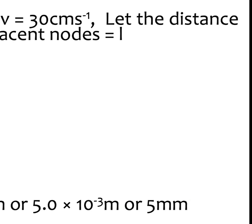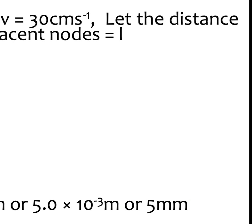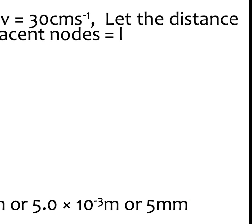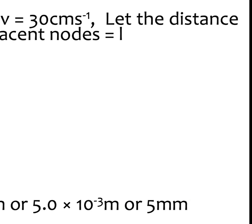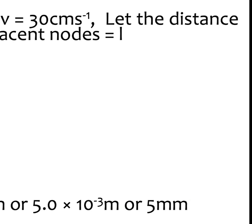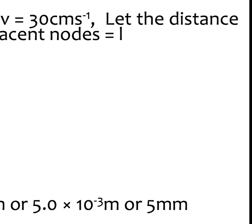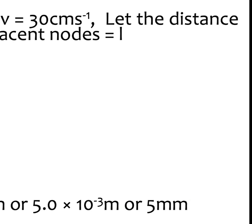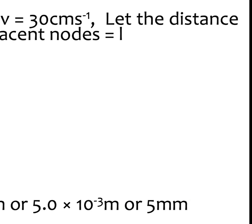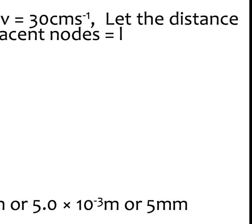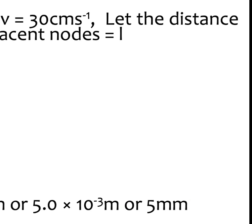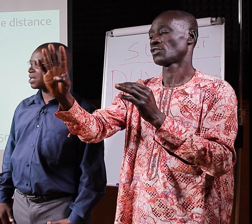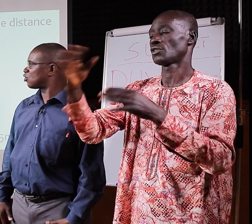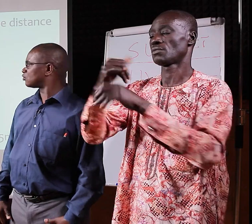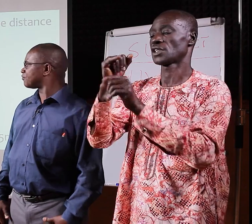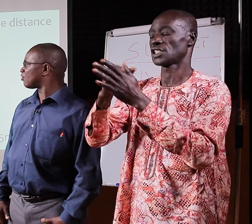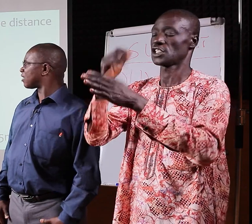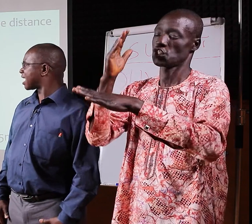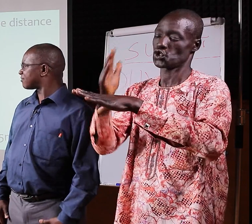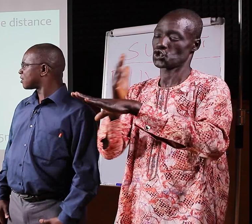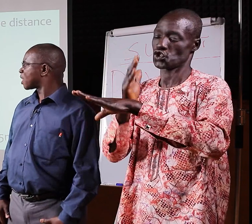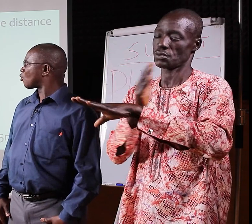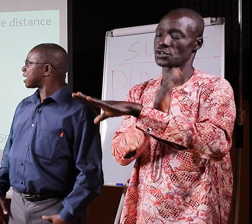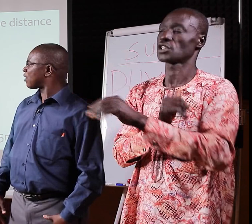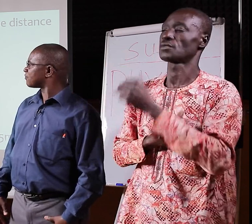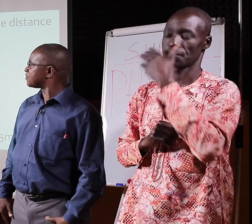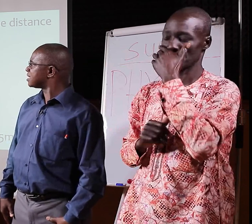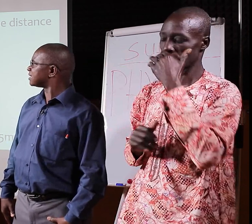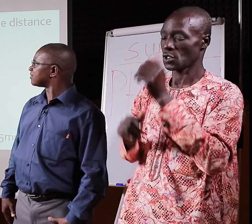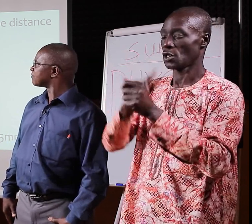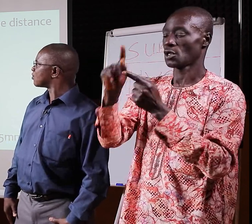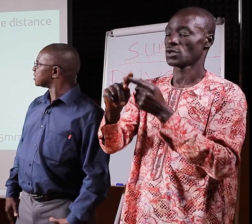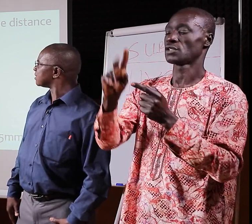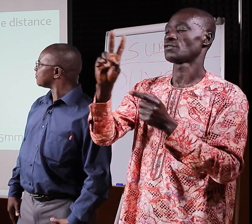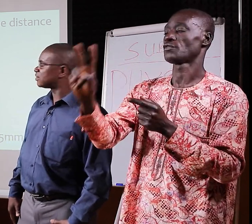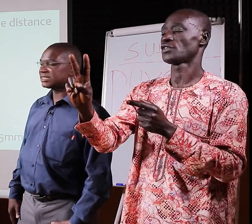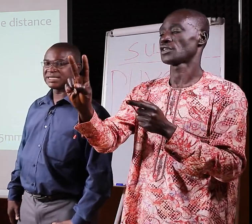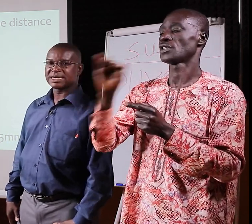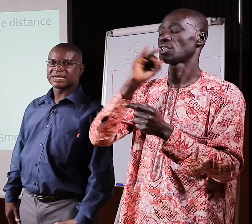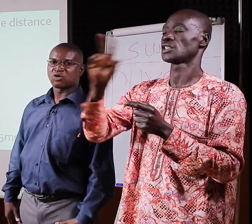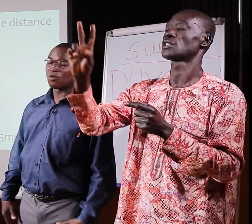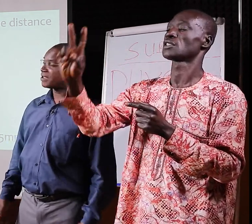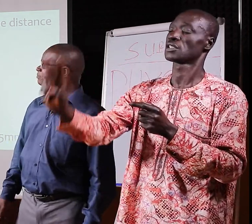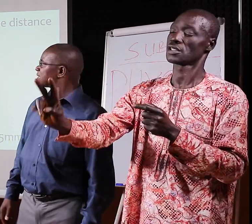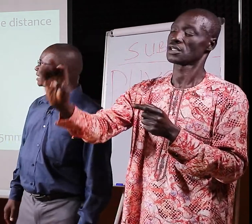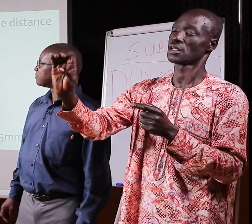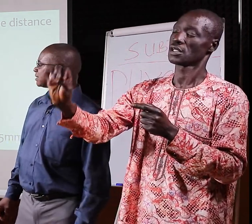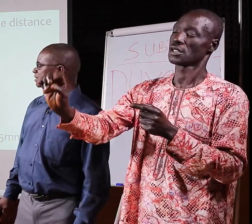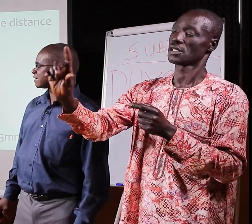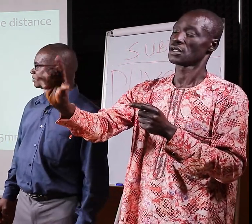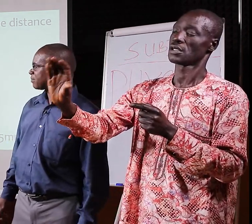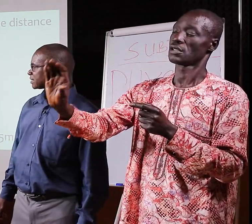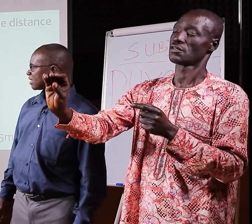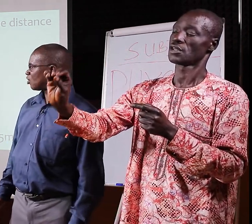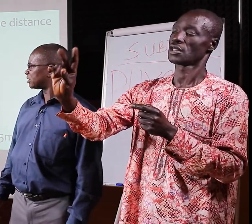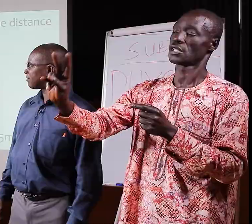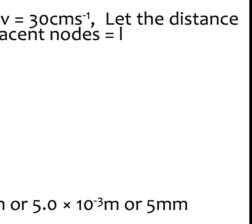lambda. Making lambda the subject, it will be equal to V over F. Well, our V is a velocity or wave speed 30